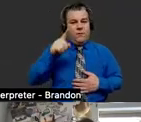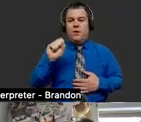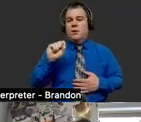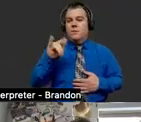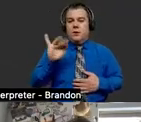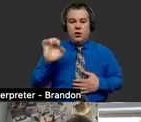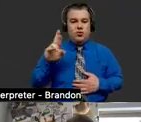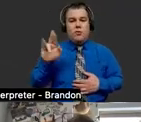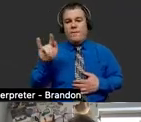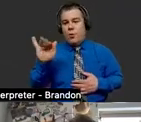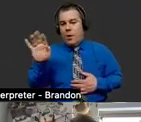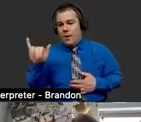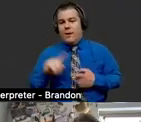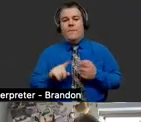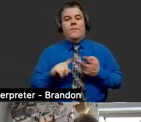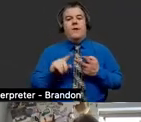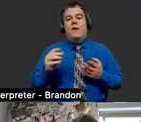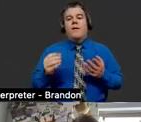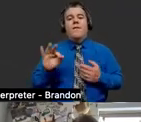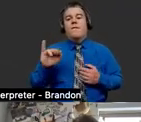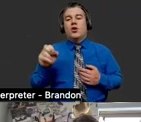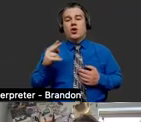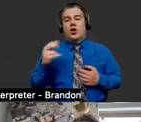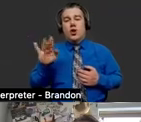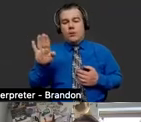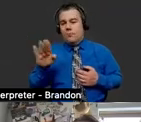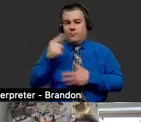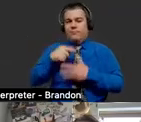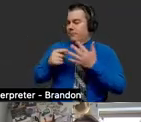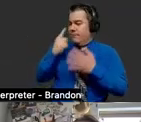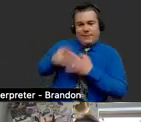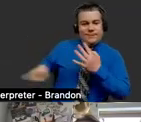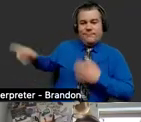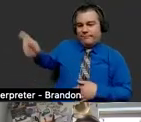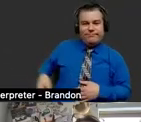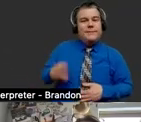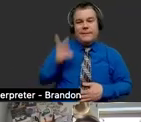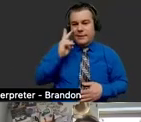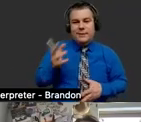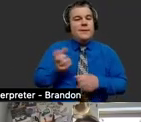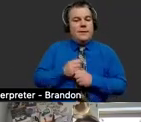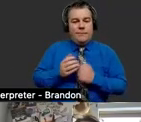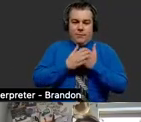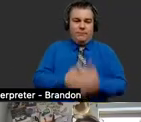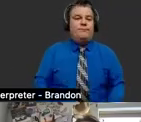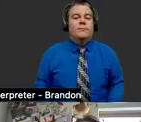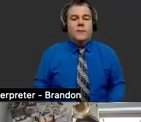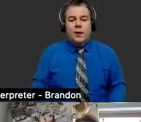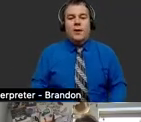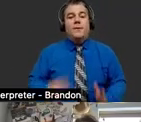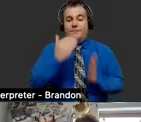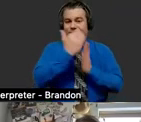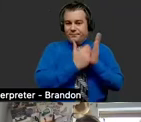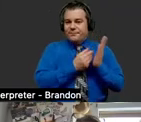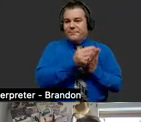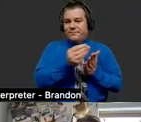ravioli, the fresh herb frittata, the turkey burger with corn, and the roasted tomato and sausage baked potato. So this is